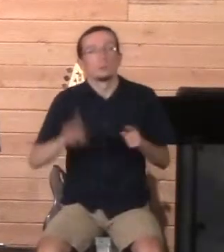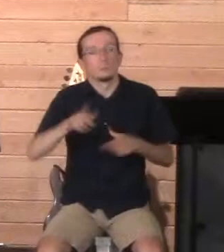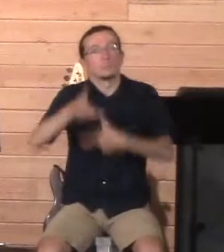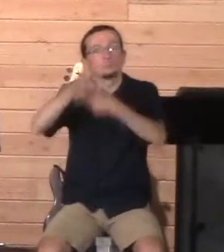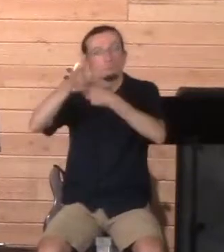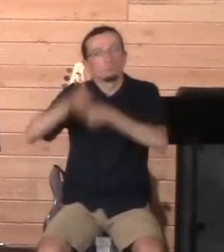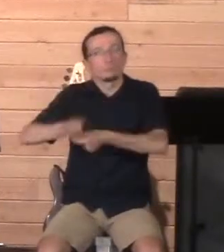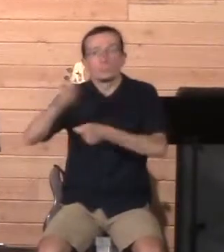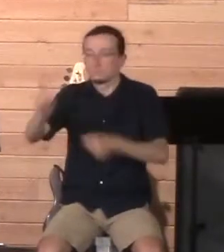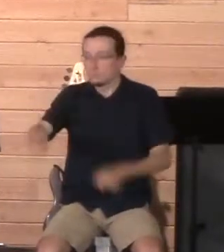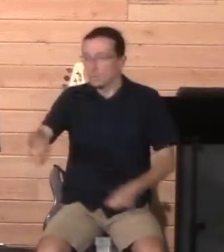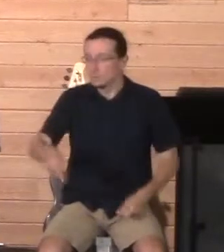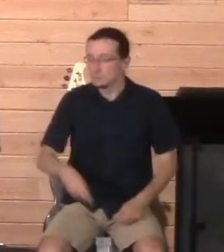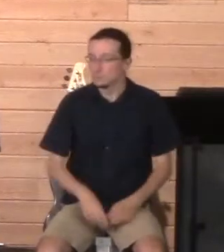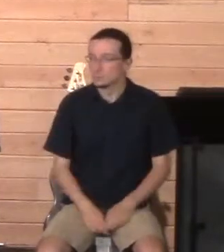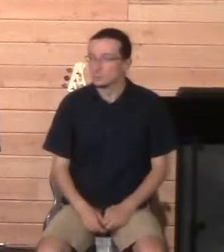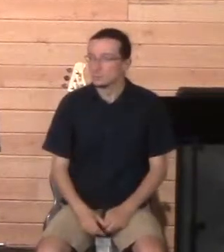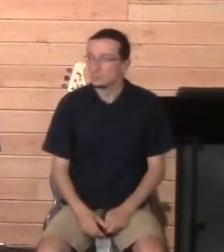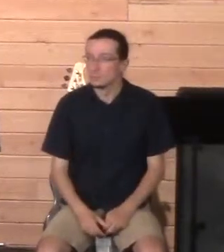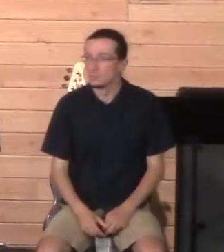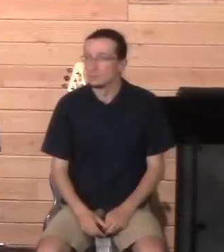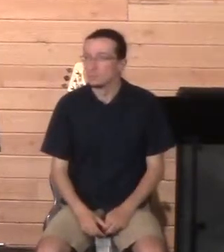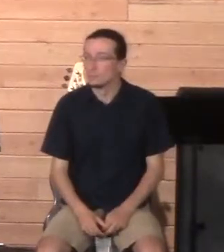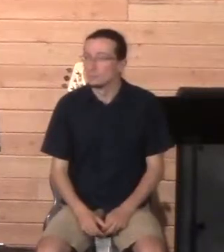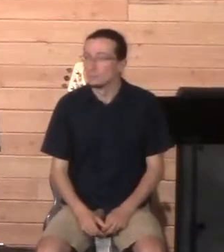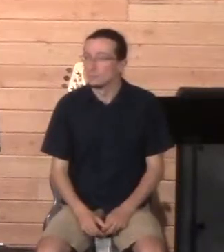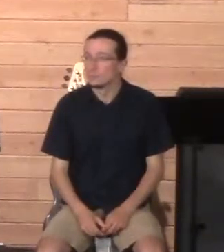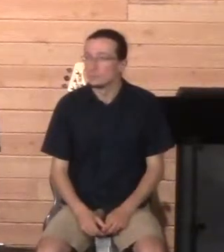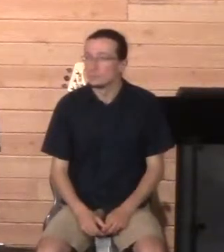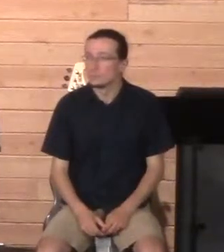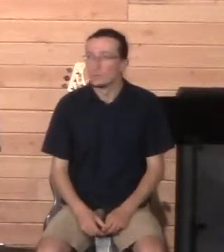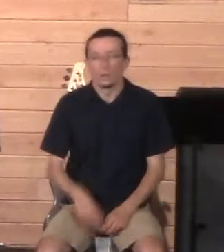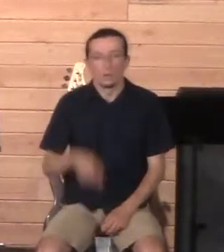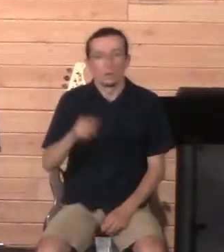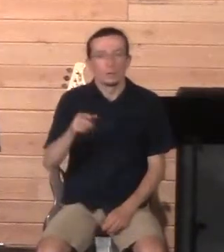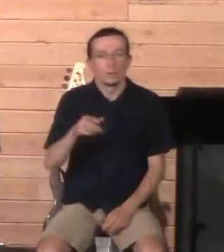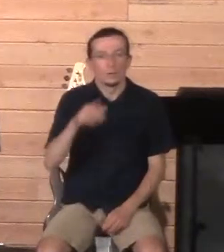him. You ever look on the back of one of those needle points?